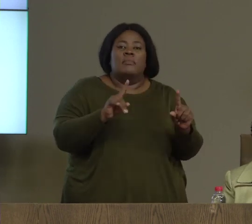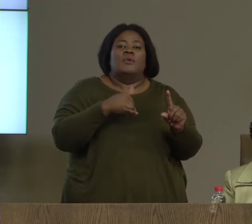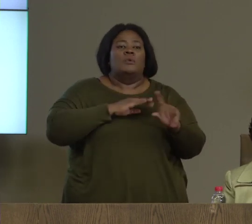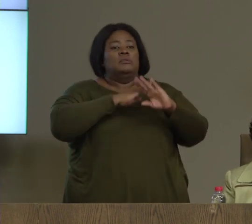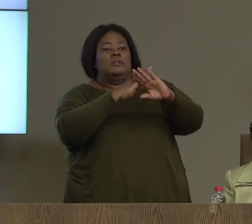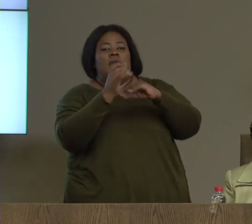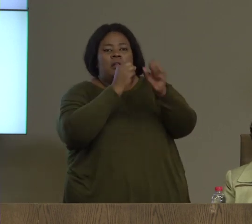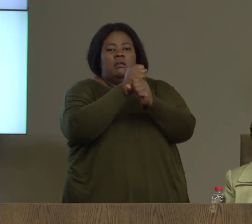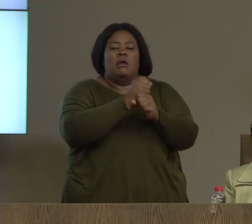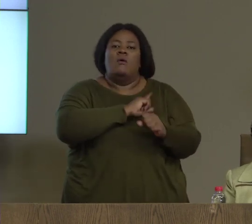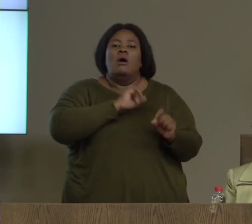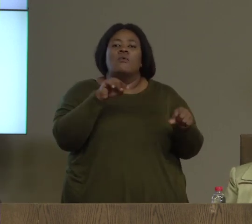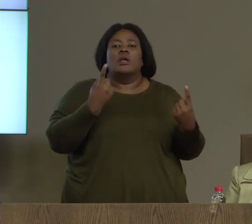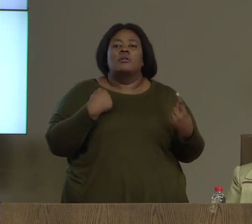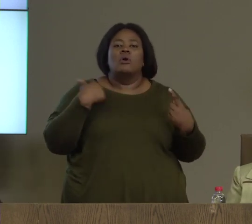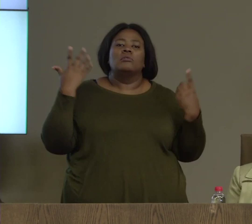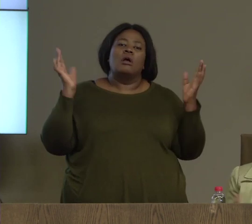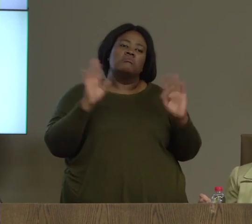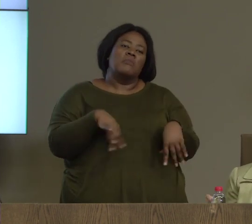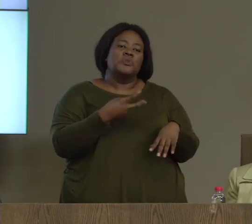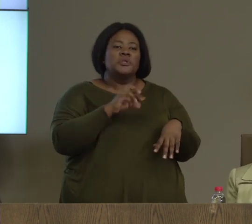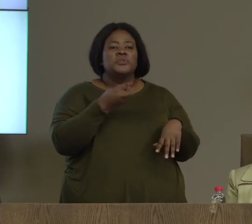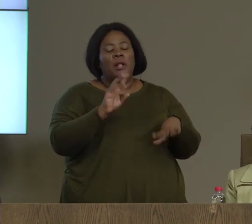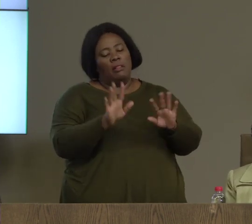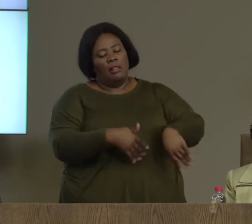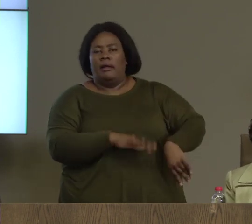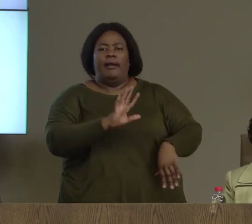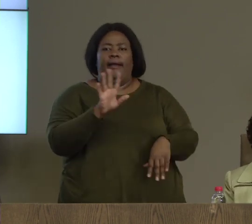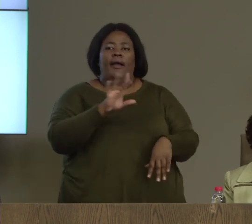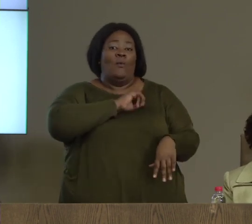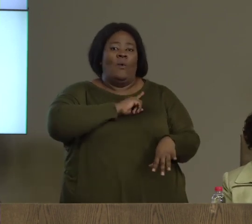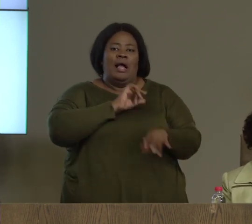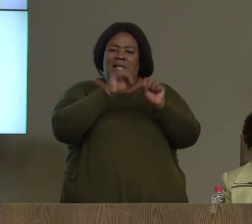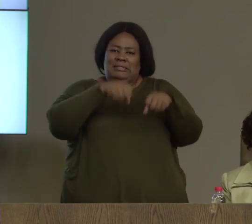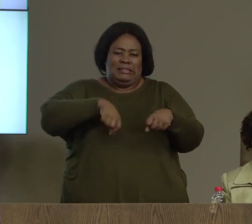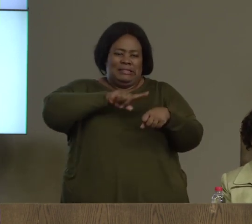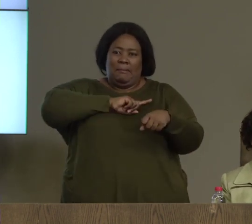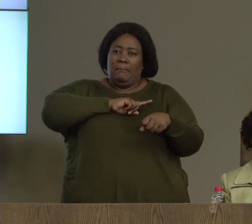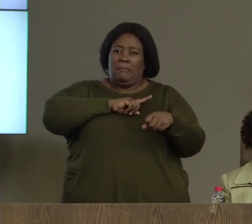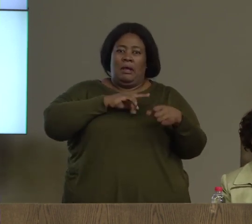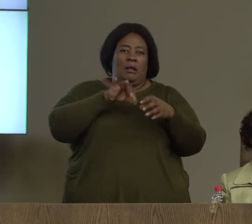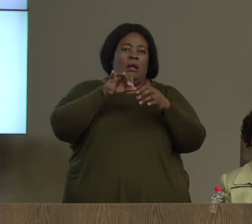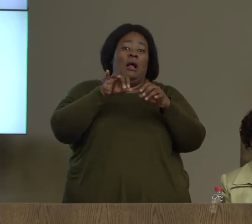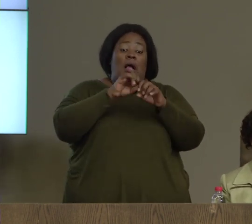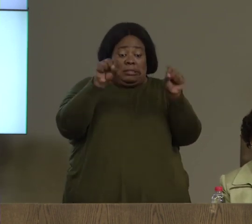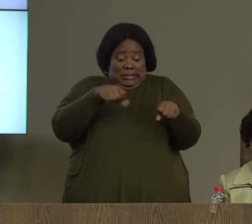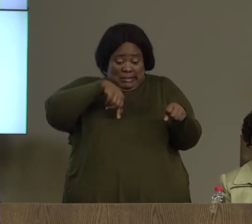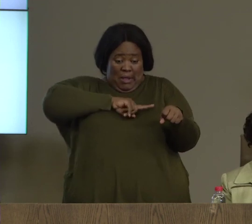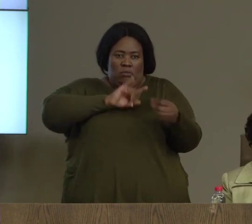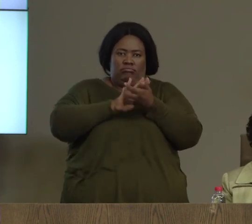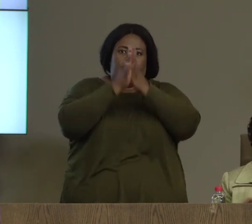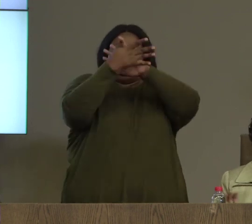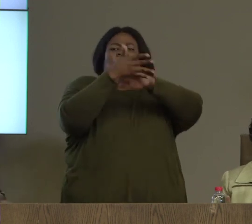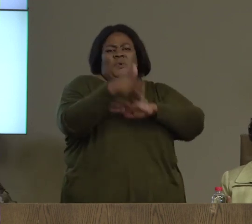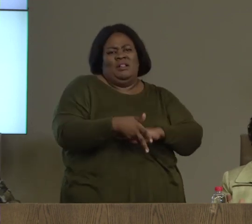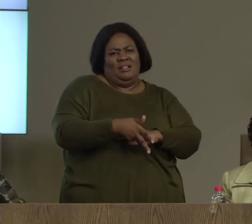the year because we can't afford to lose 2020. It will really throw our system into complete disarray, not only for this year, but for years